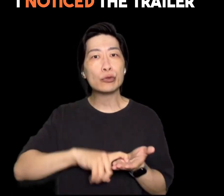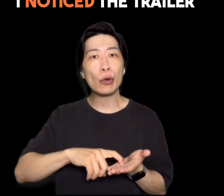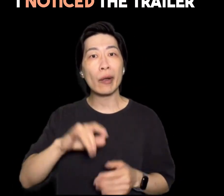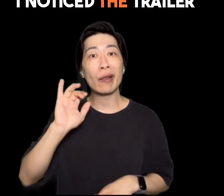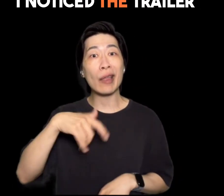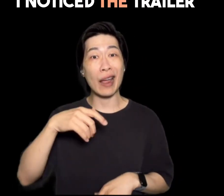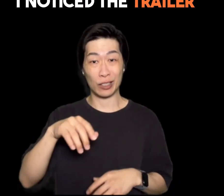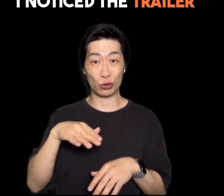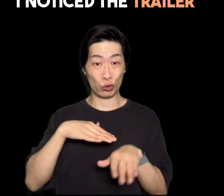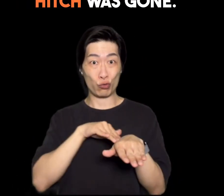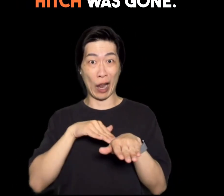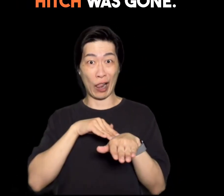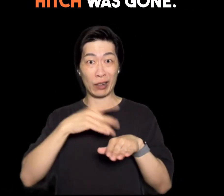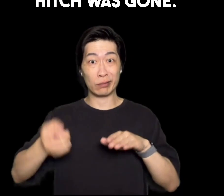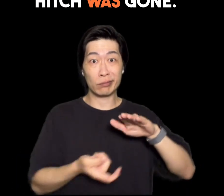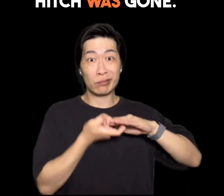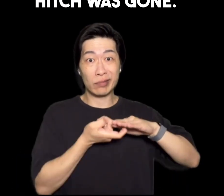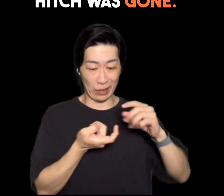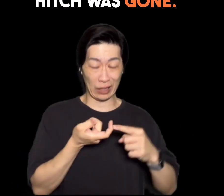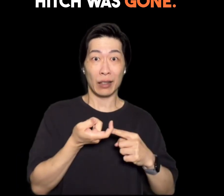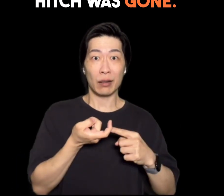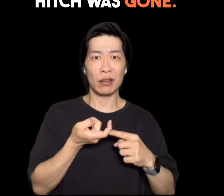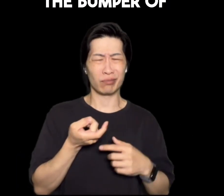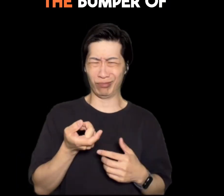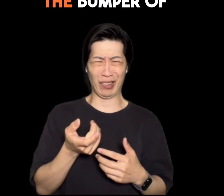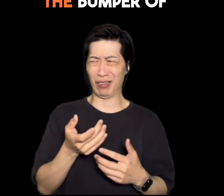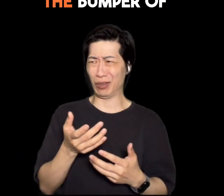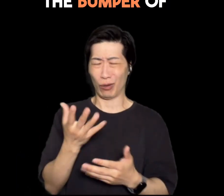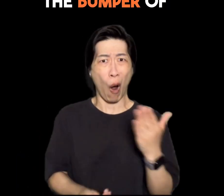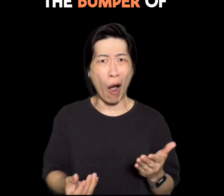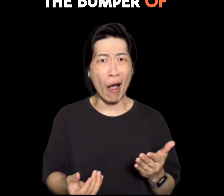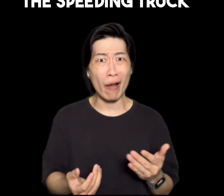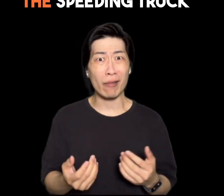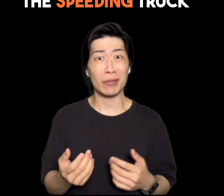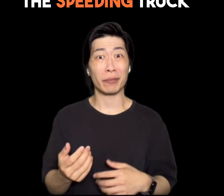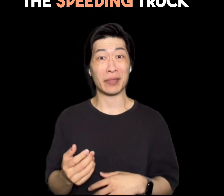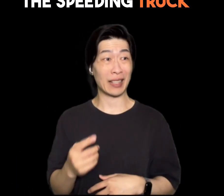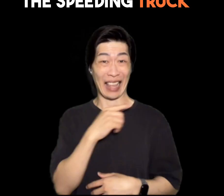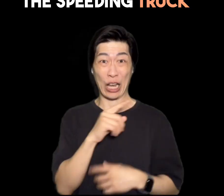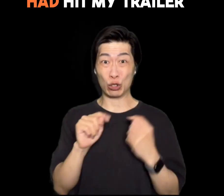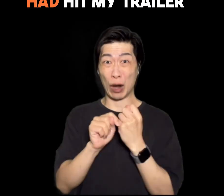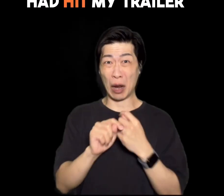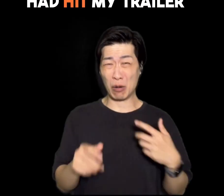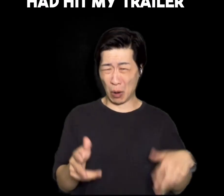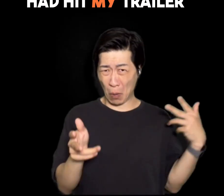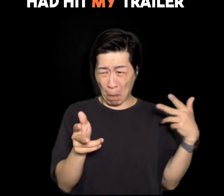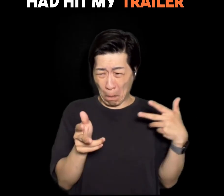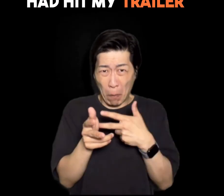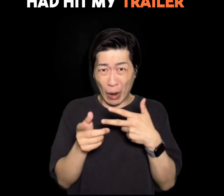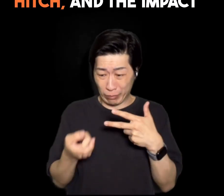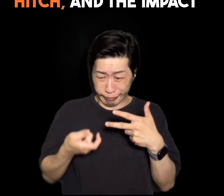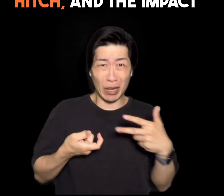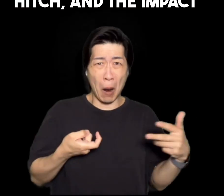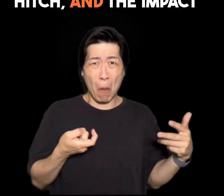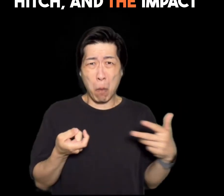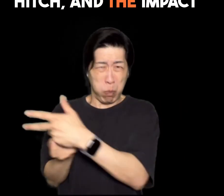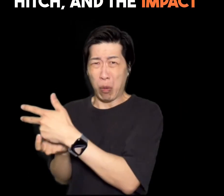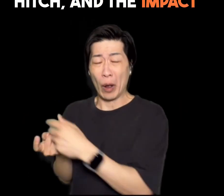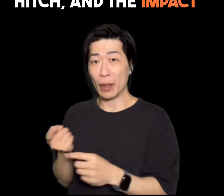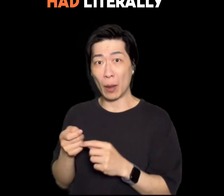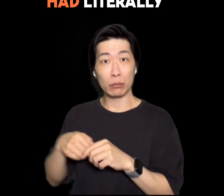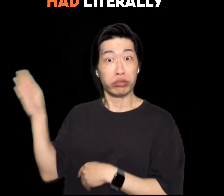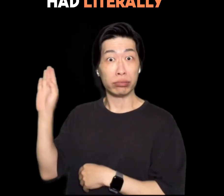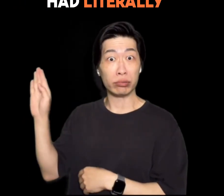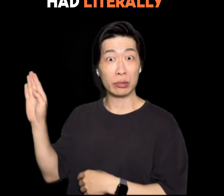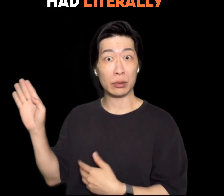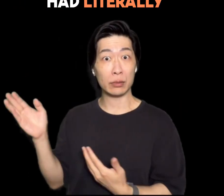I noticed the trailer hitch was gone. The bumper of the speeding truck had hit my trailer hitch, and the